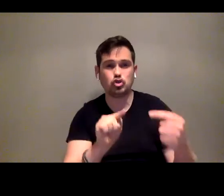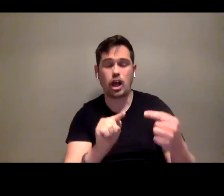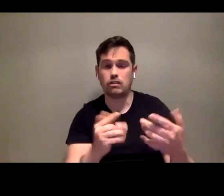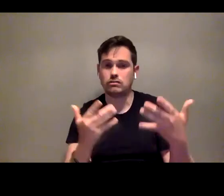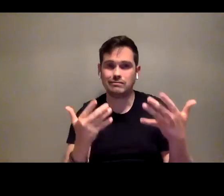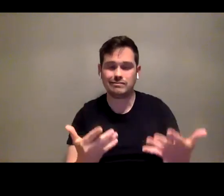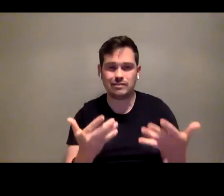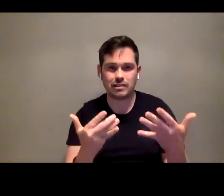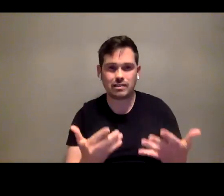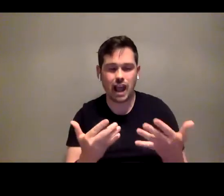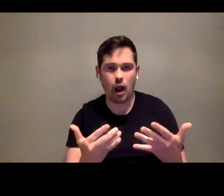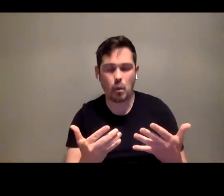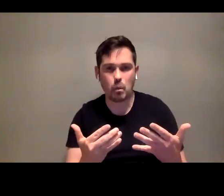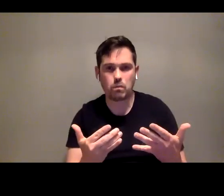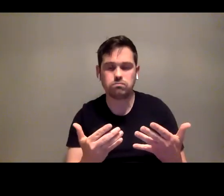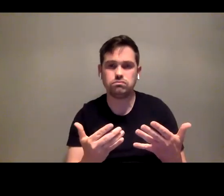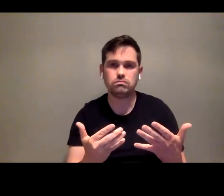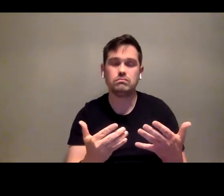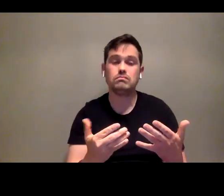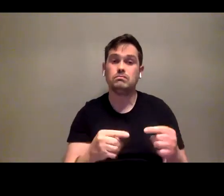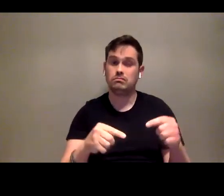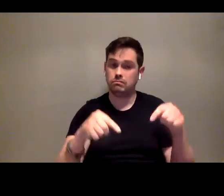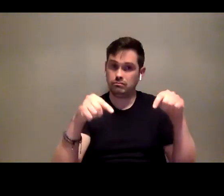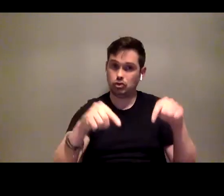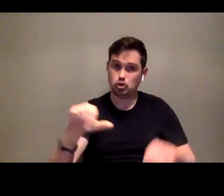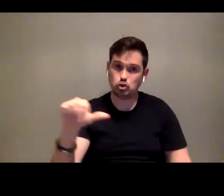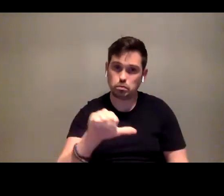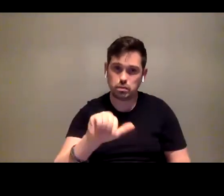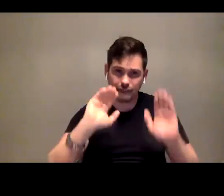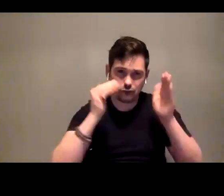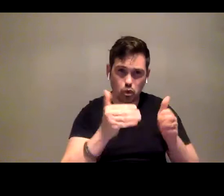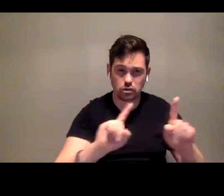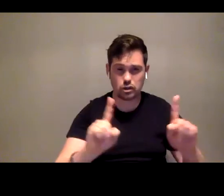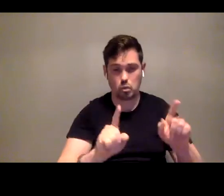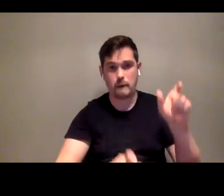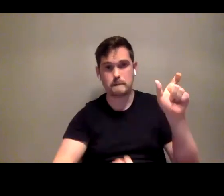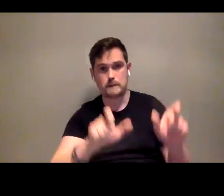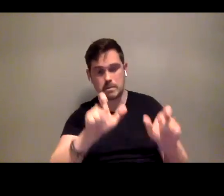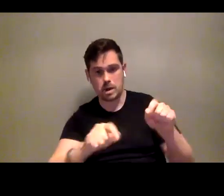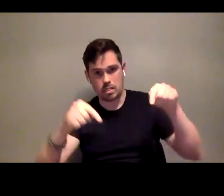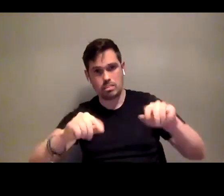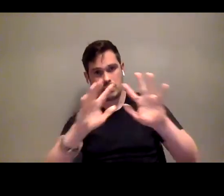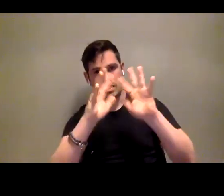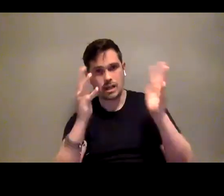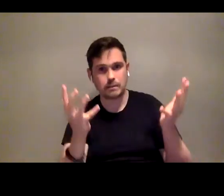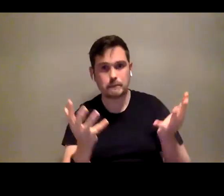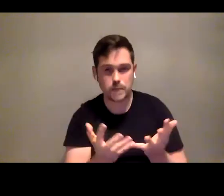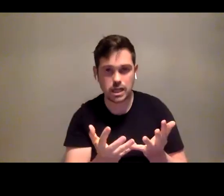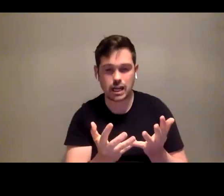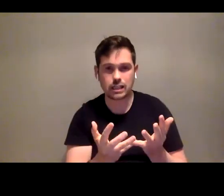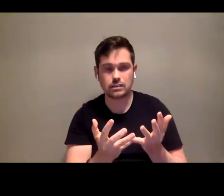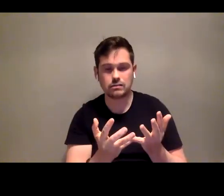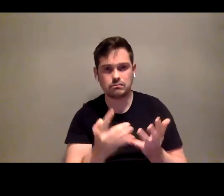through as a common thread, is to put people and planet at the heart of the investment and policies and the way that we're beginning to shape our economy, thinking ahead